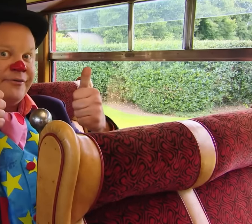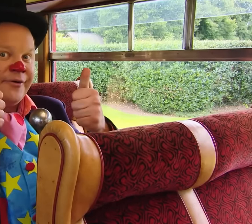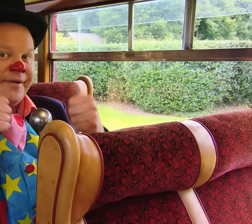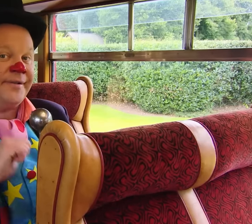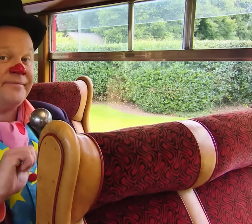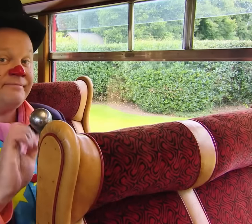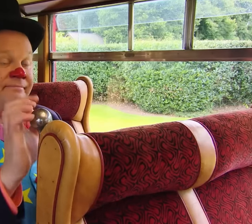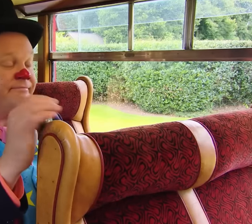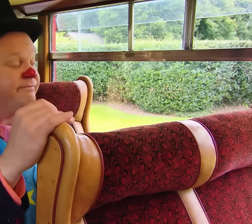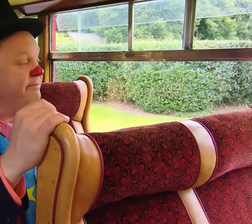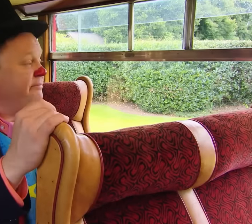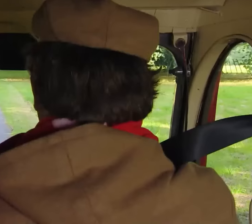wonderful.